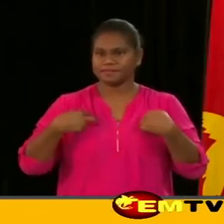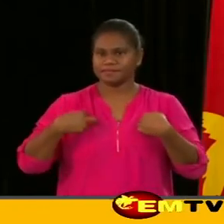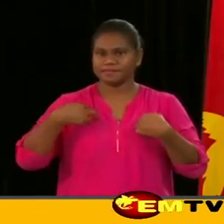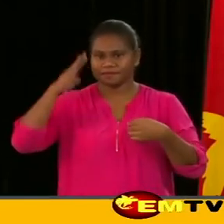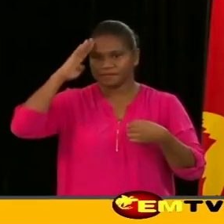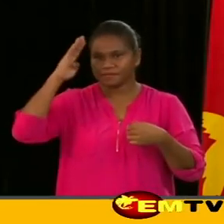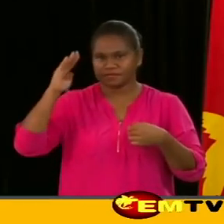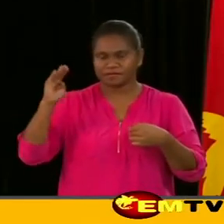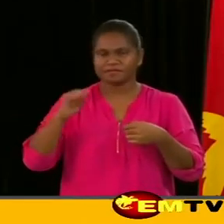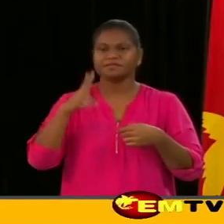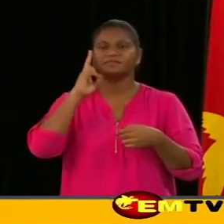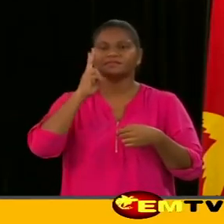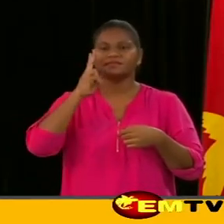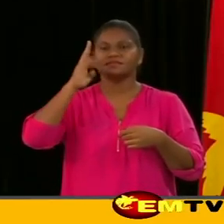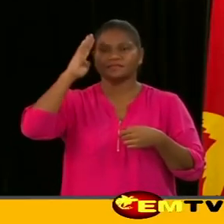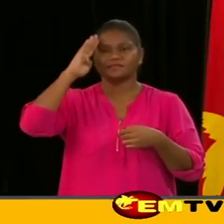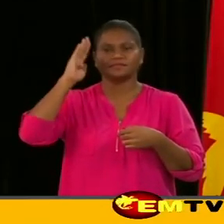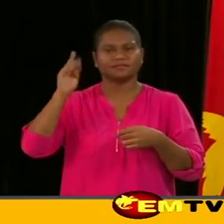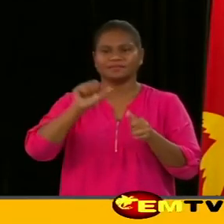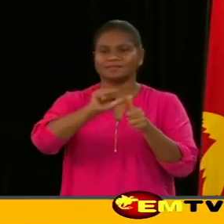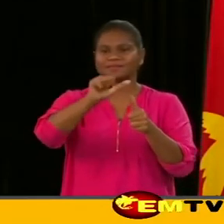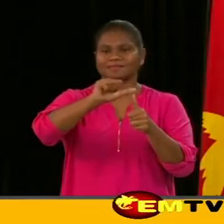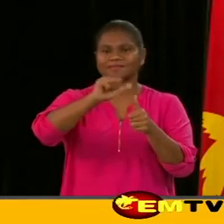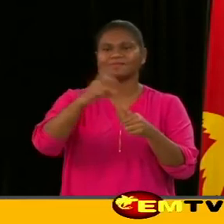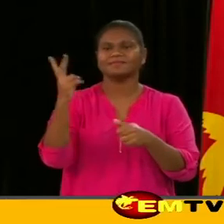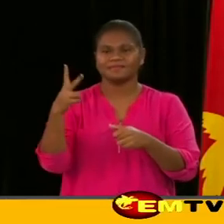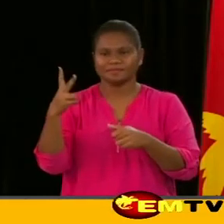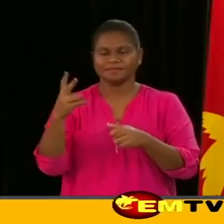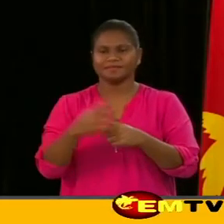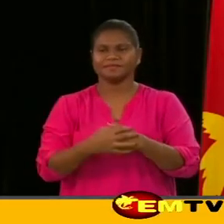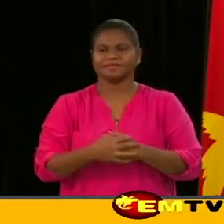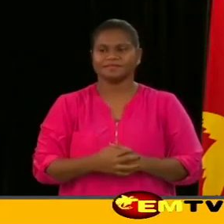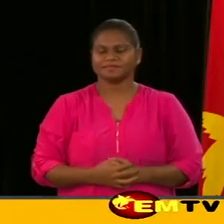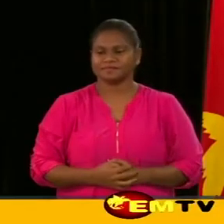Na by me looking most country blow pla by come up good luck in. Thank you, na God bless.